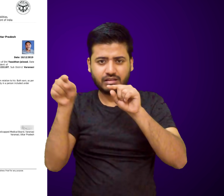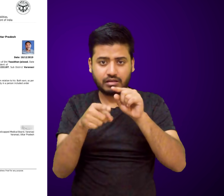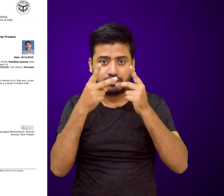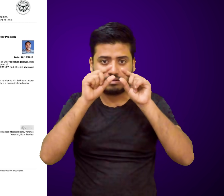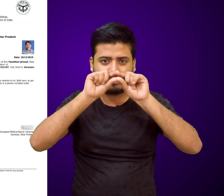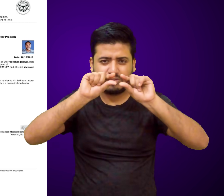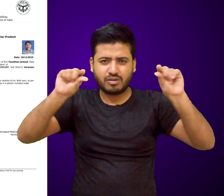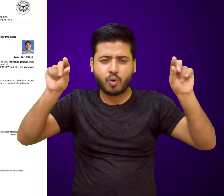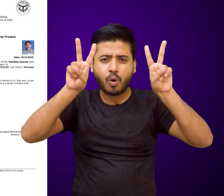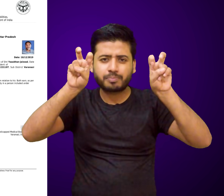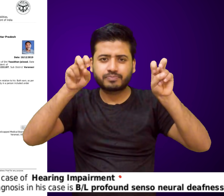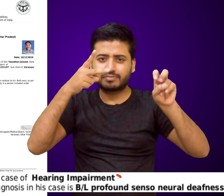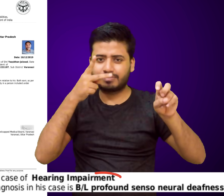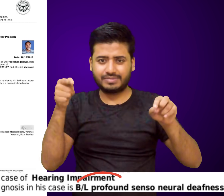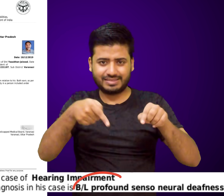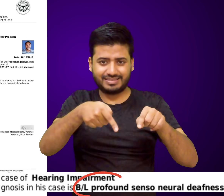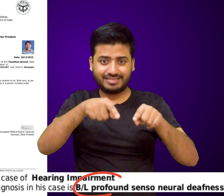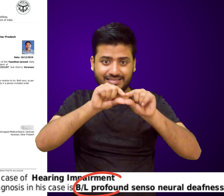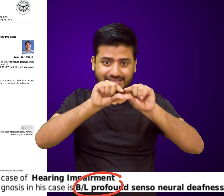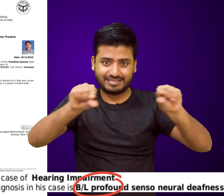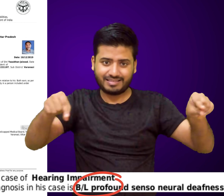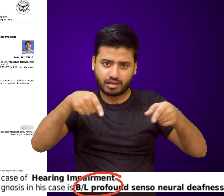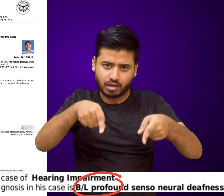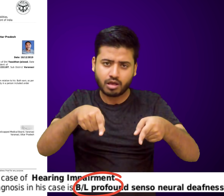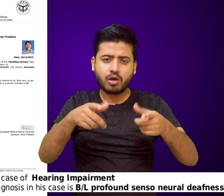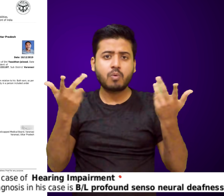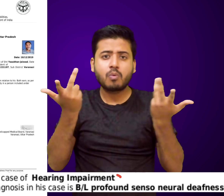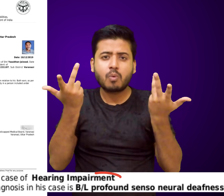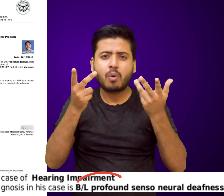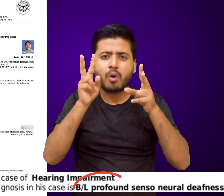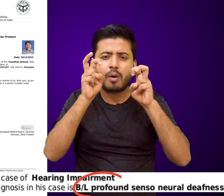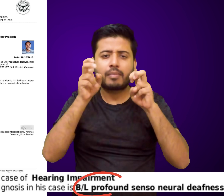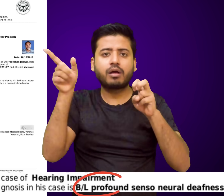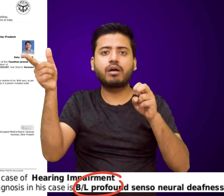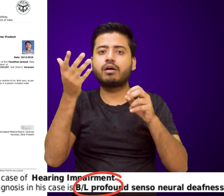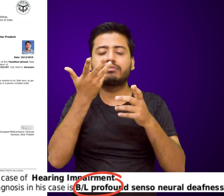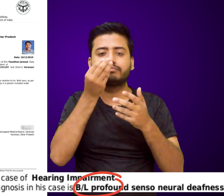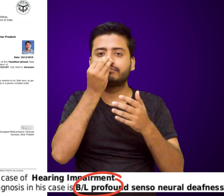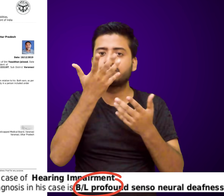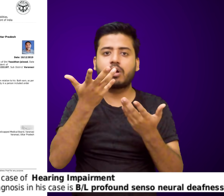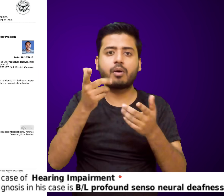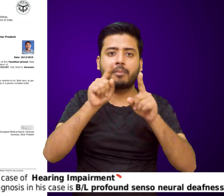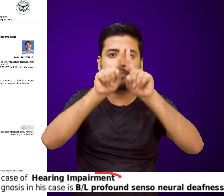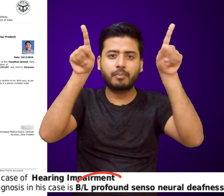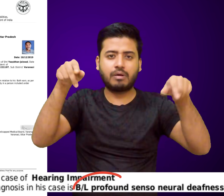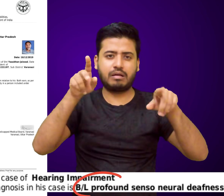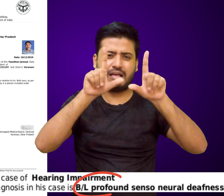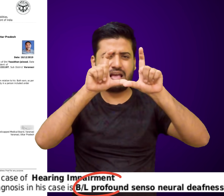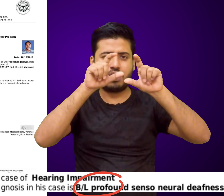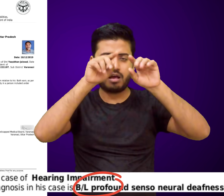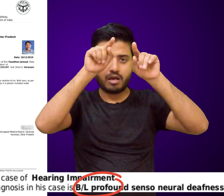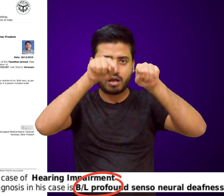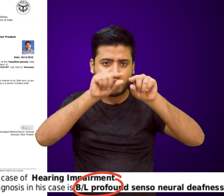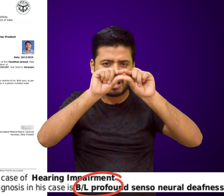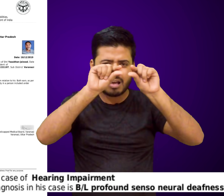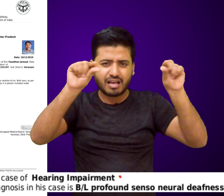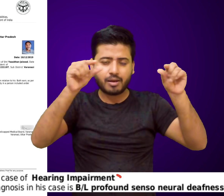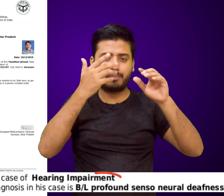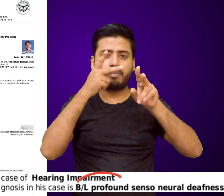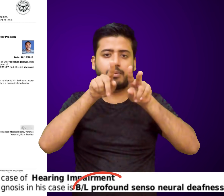incorrect documents, you can reapply after correcting the issues. For applications submitted through the UDID portal, you can provide the